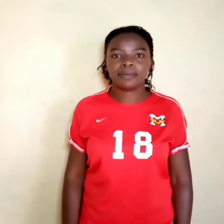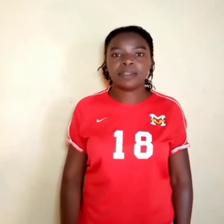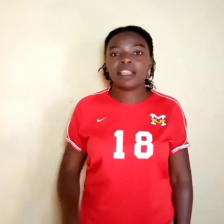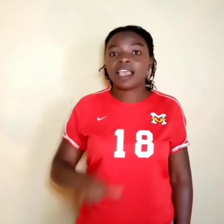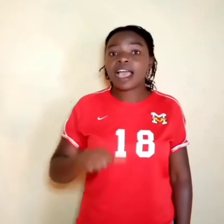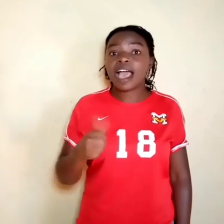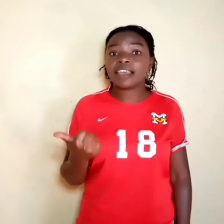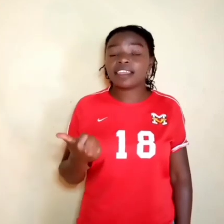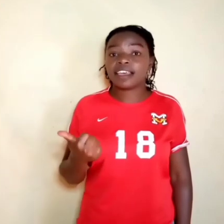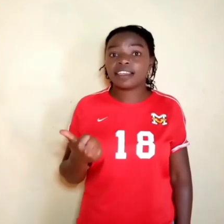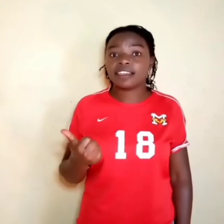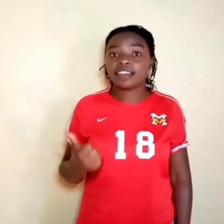other,